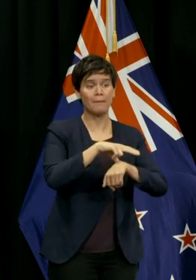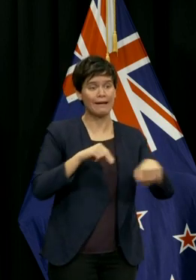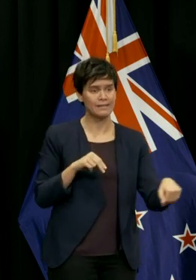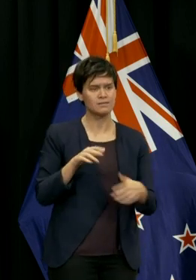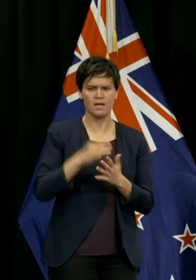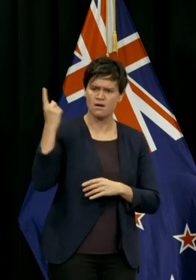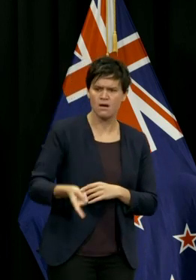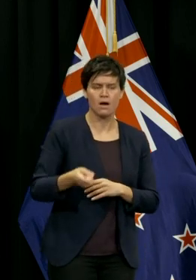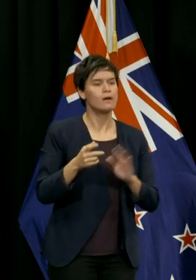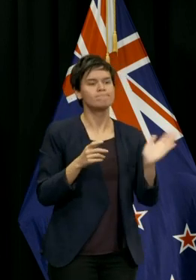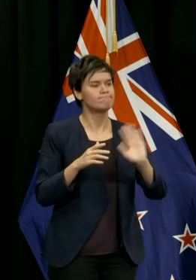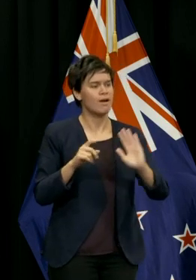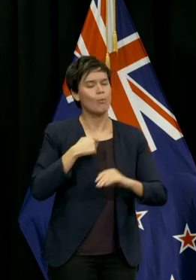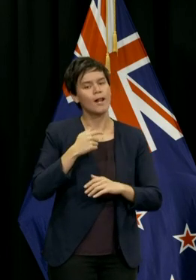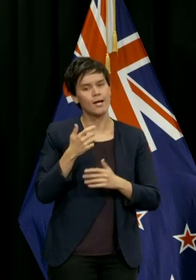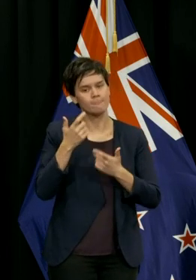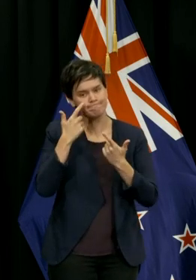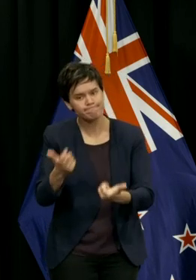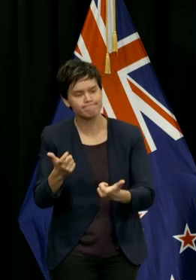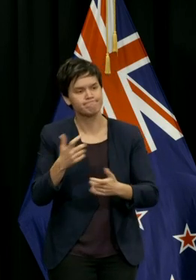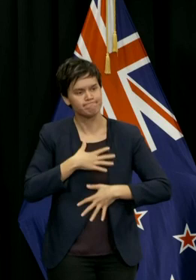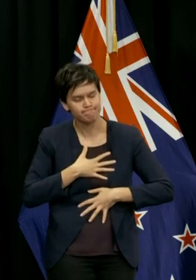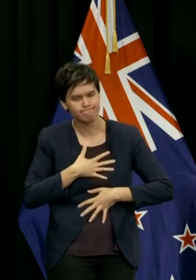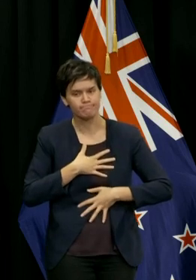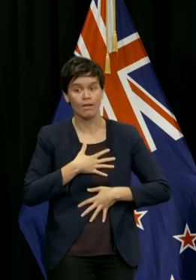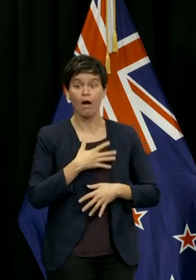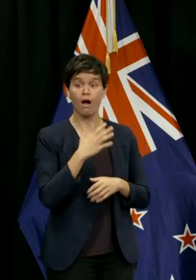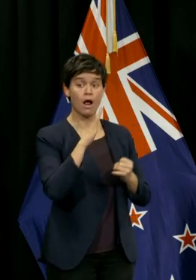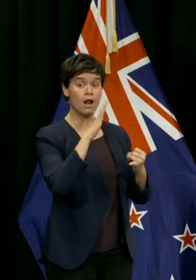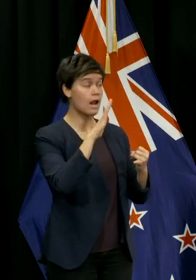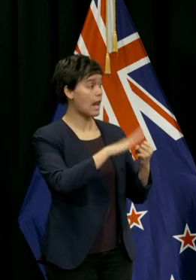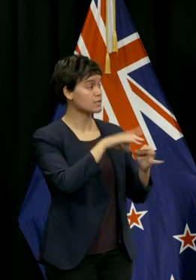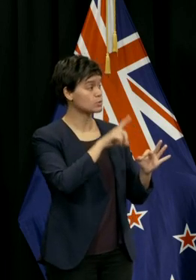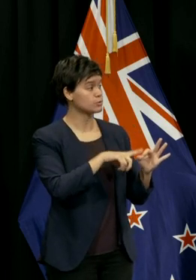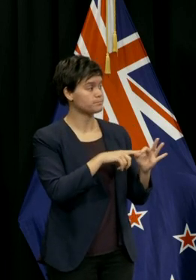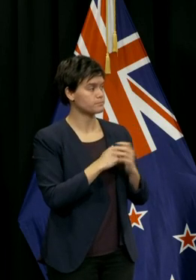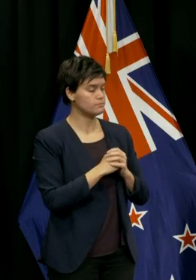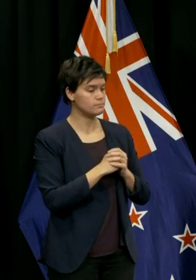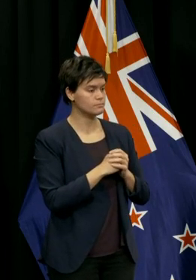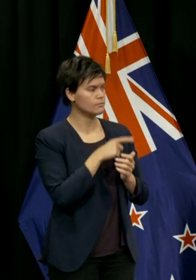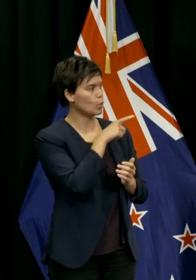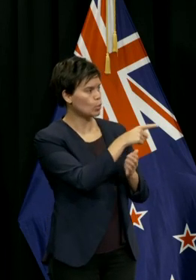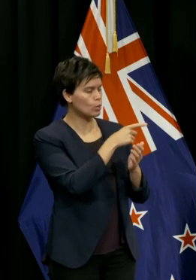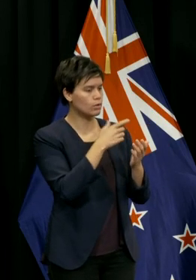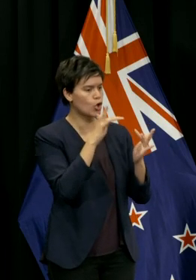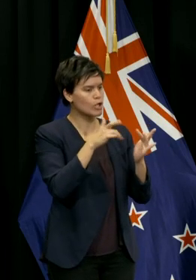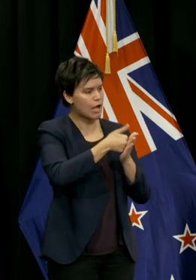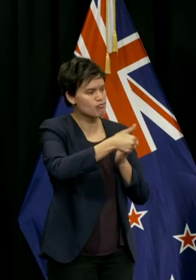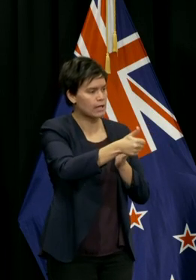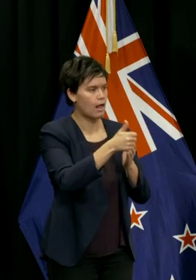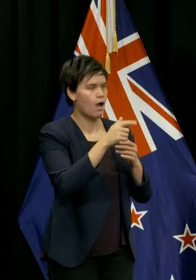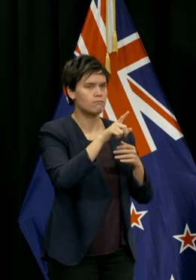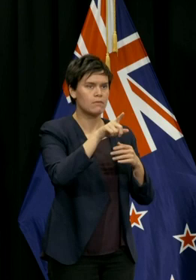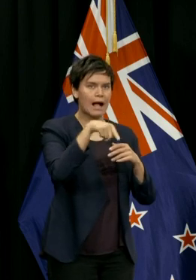those situations with compassion. Great. Are you in regular contact with other leaders apart